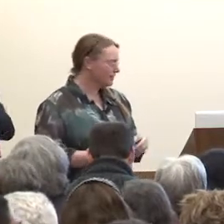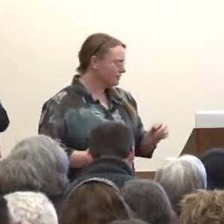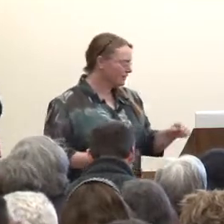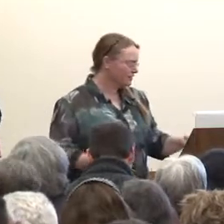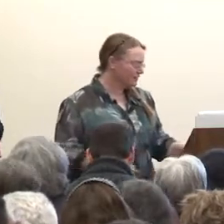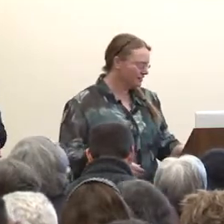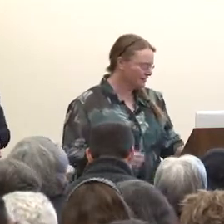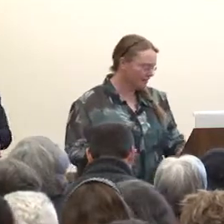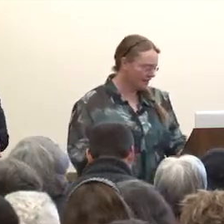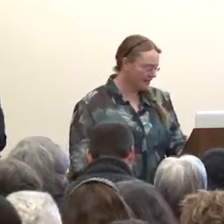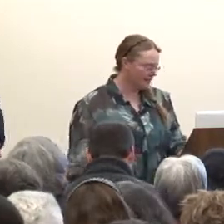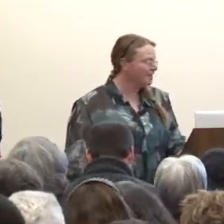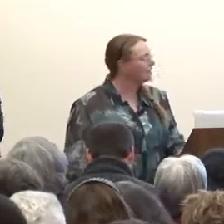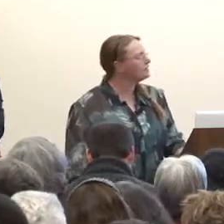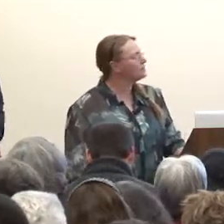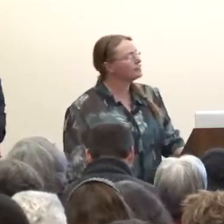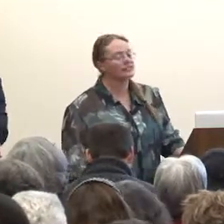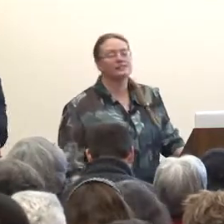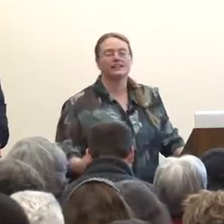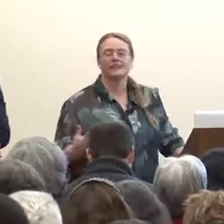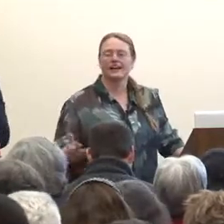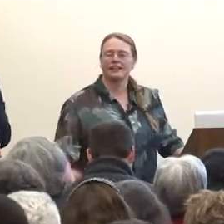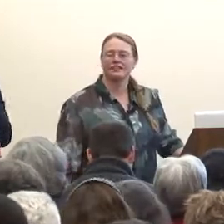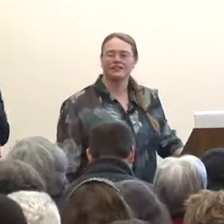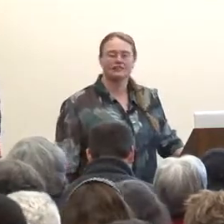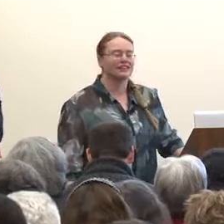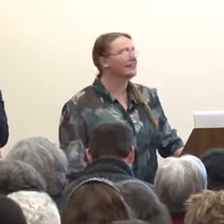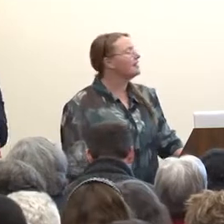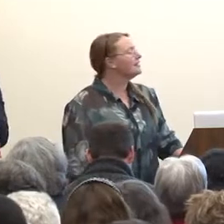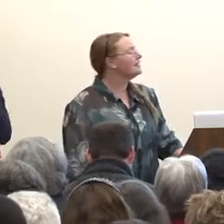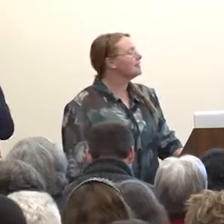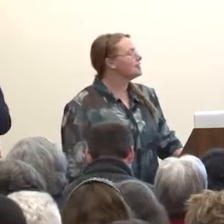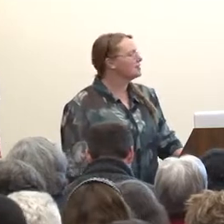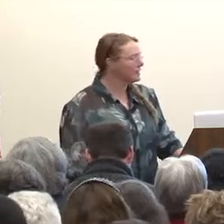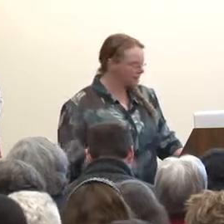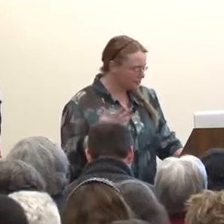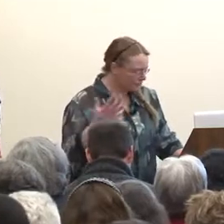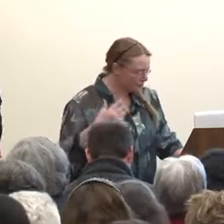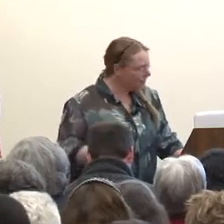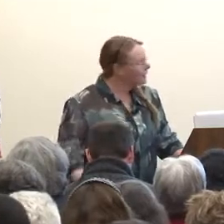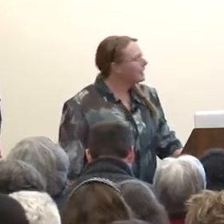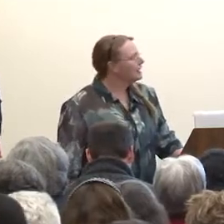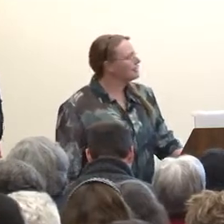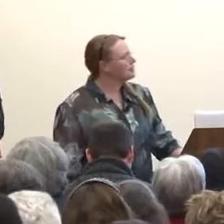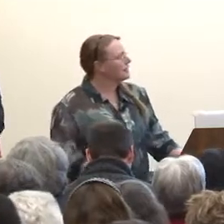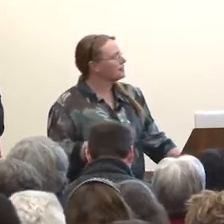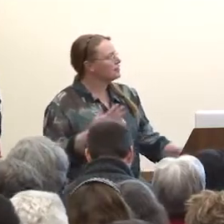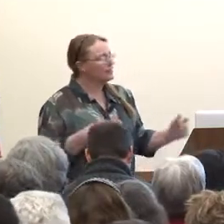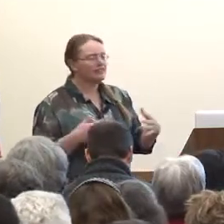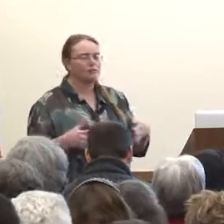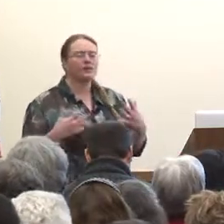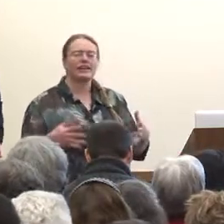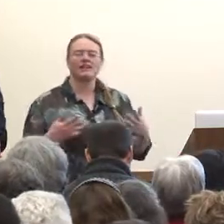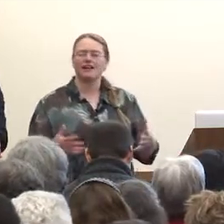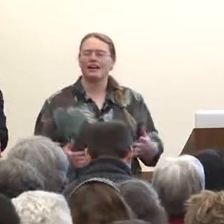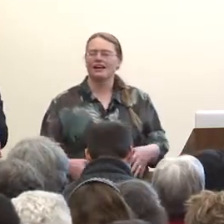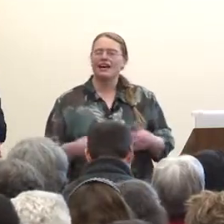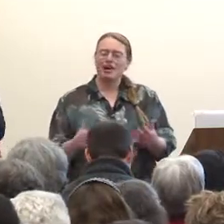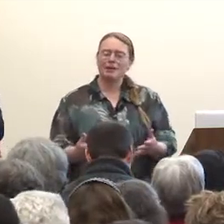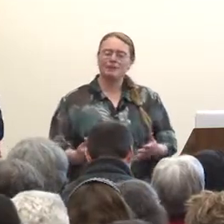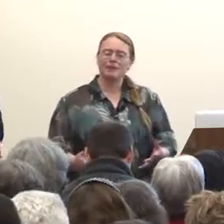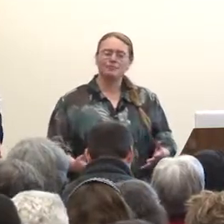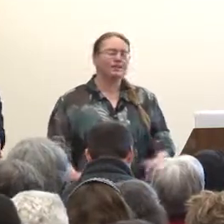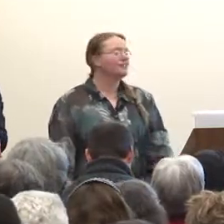features, relations, and structures that are highly relevant to the grammar of English. So English nouns, for example, care a